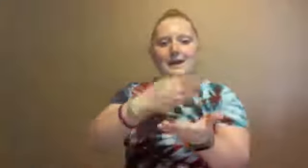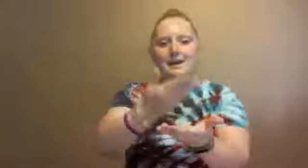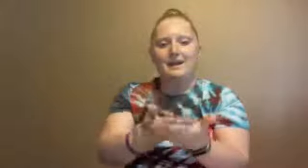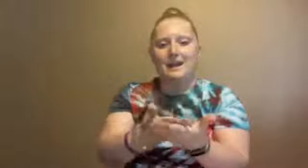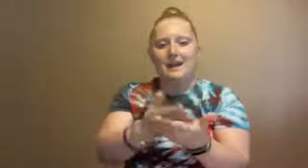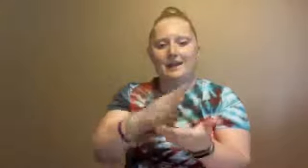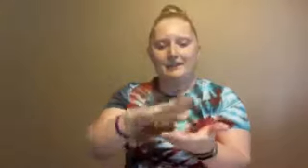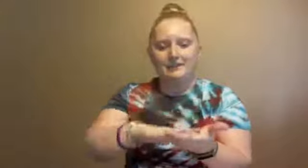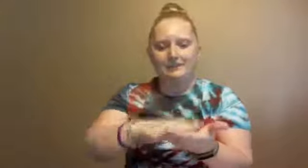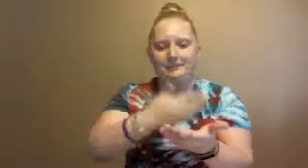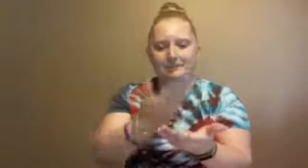Pancake.